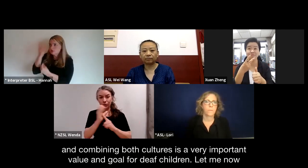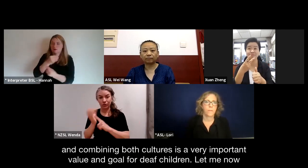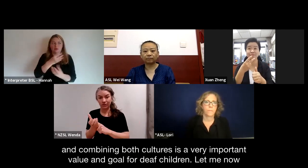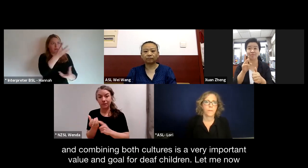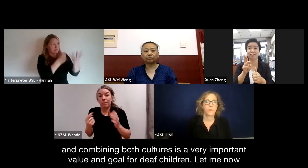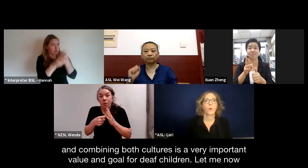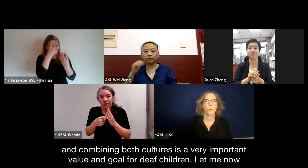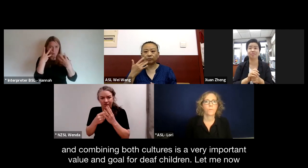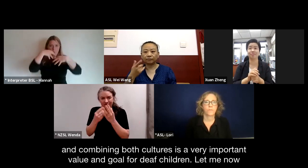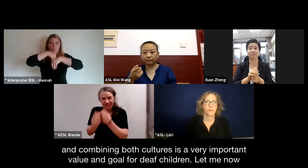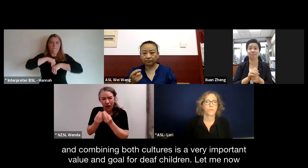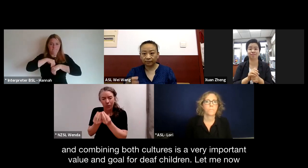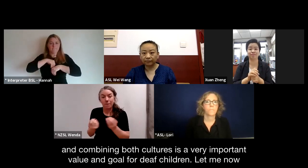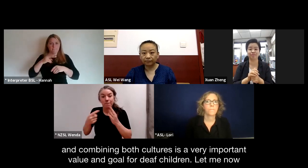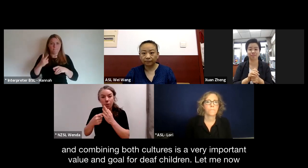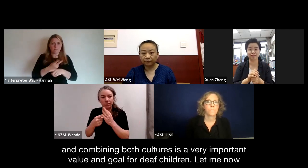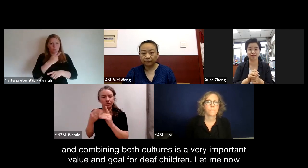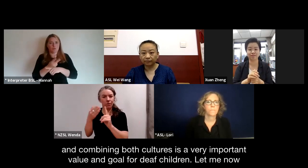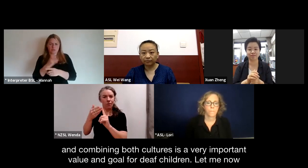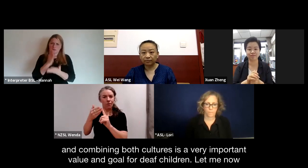value and goal for deaf children.